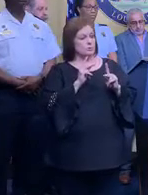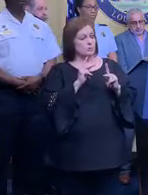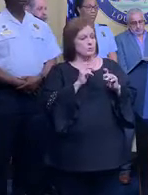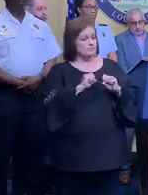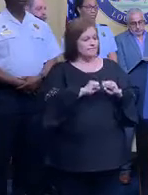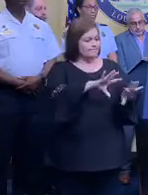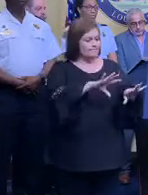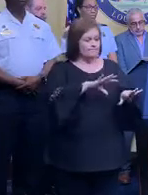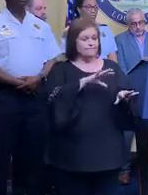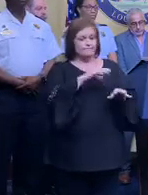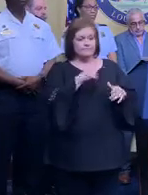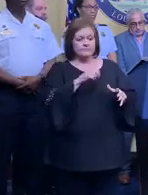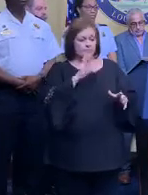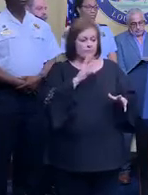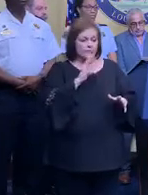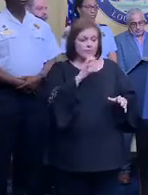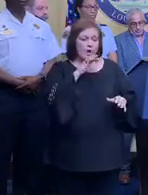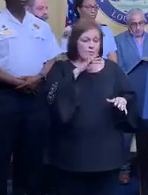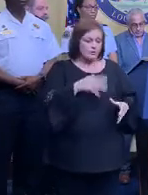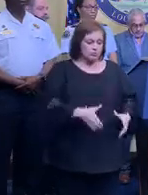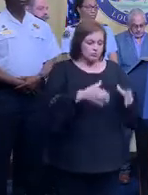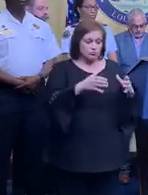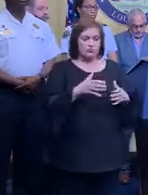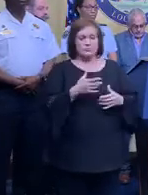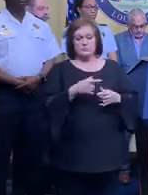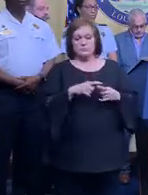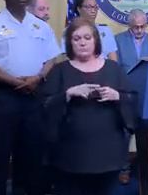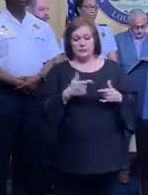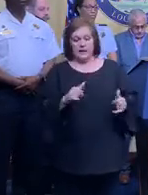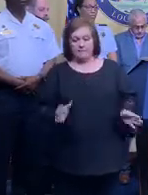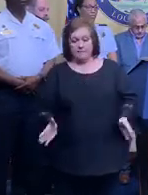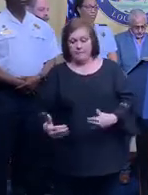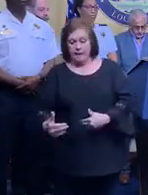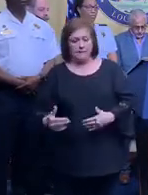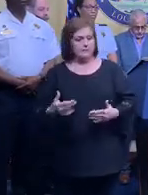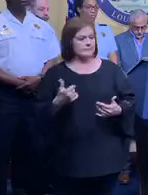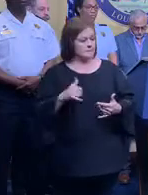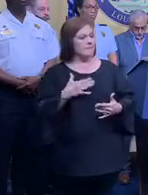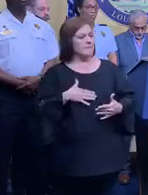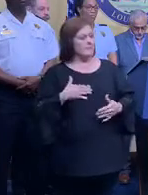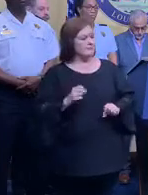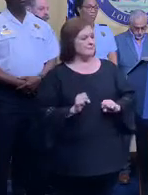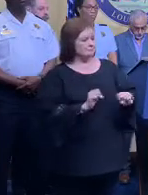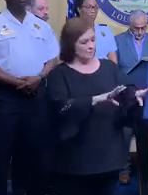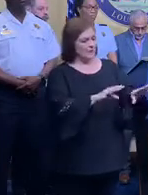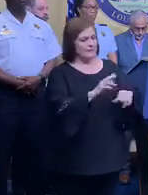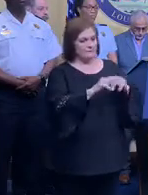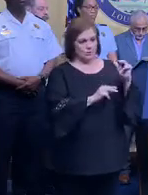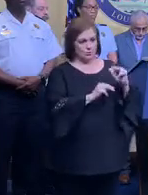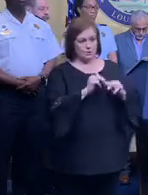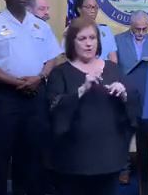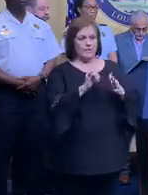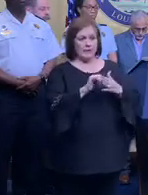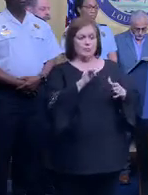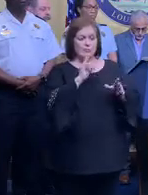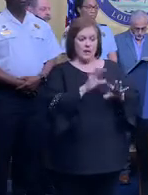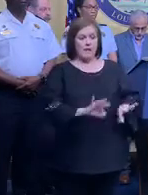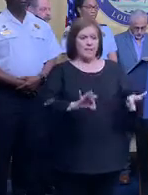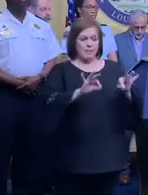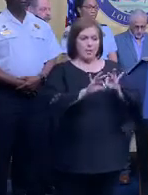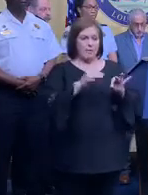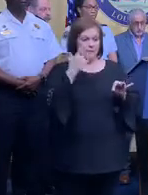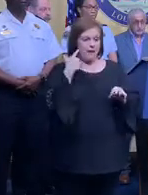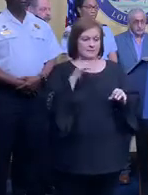their recycling carts, their garbage carts, if their streets start to flood. That is critical. Although